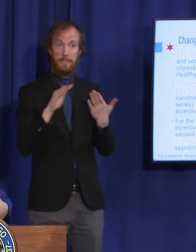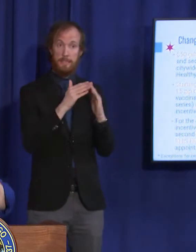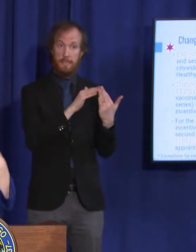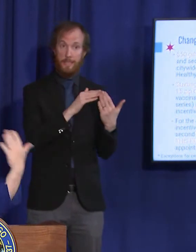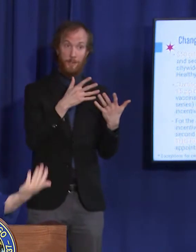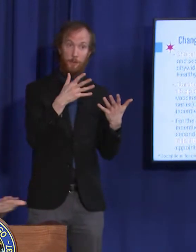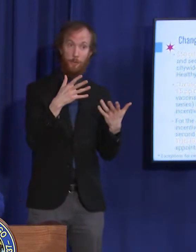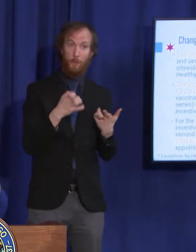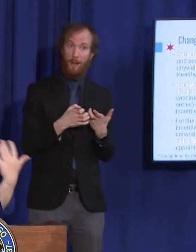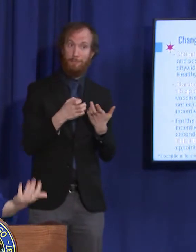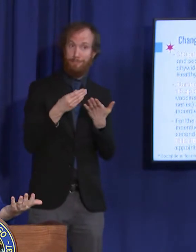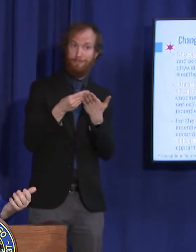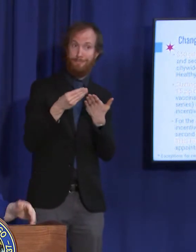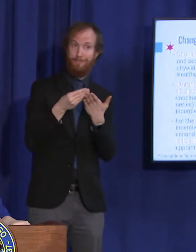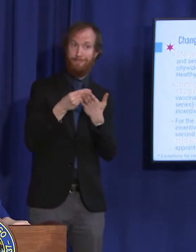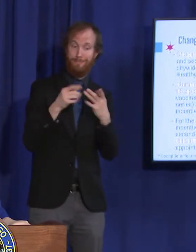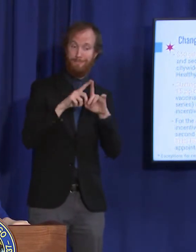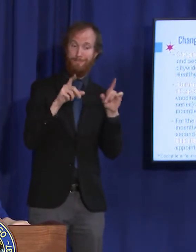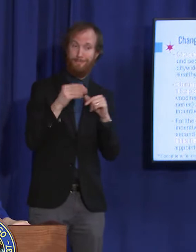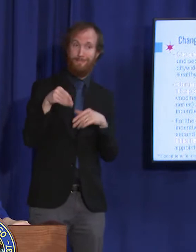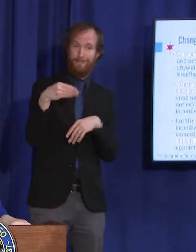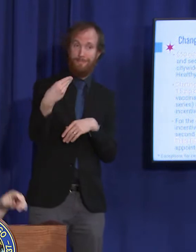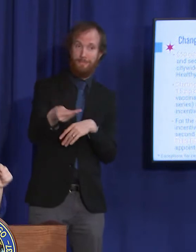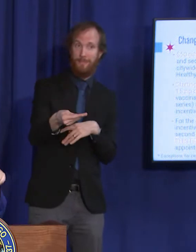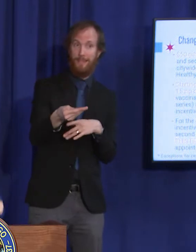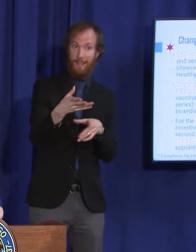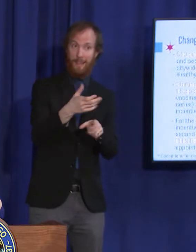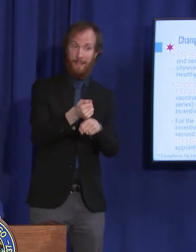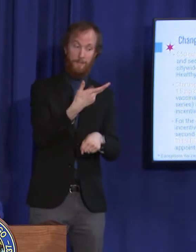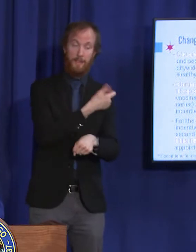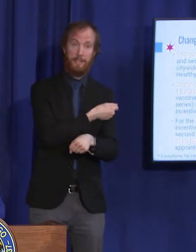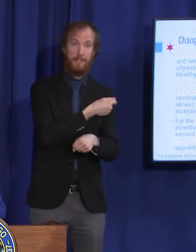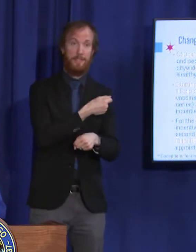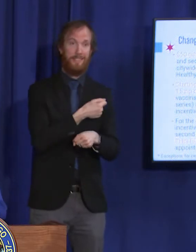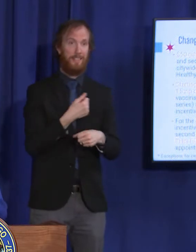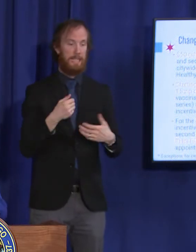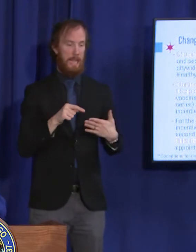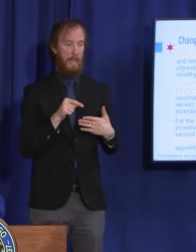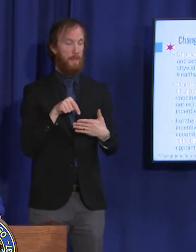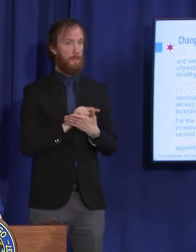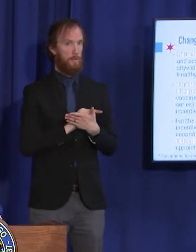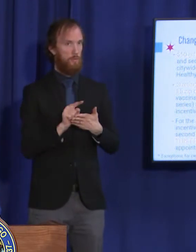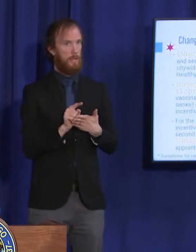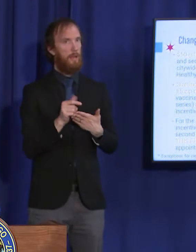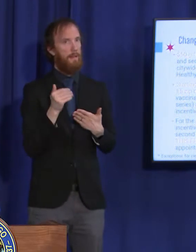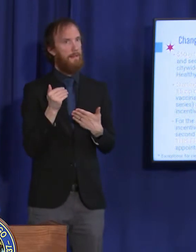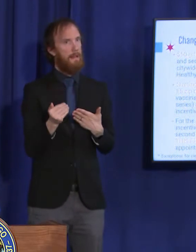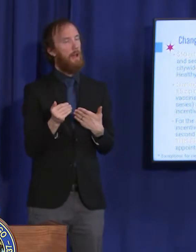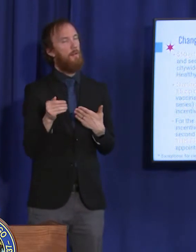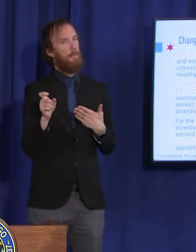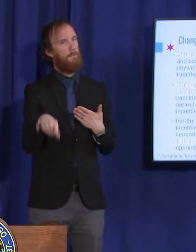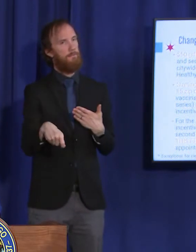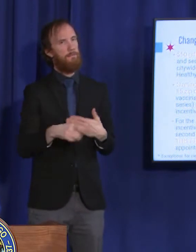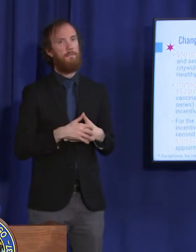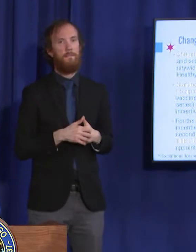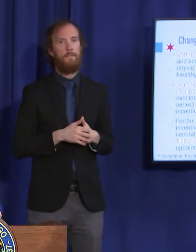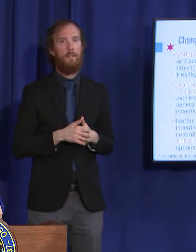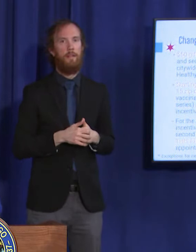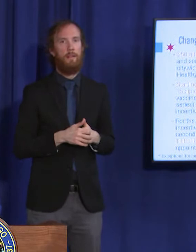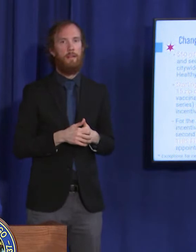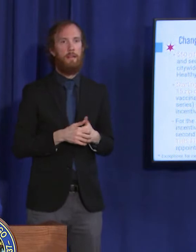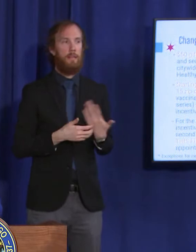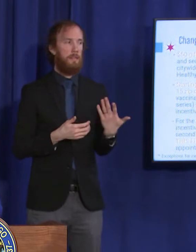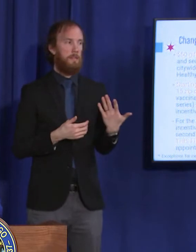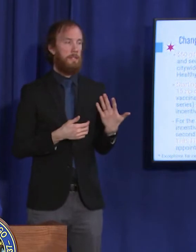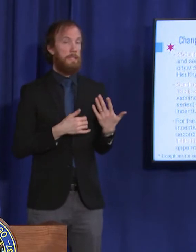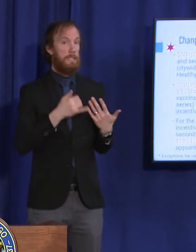vaccine incentive and, along with also getting vaccinated, this week is your time to get that done. Because unless